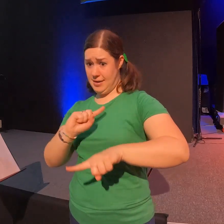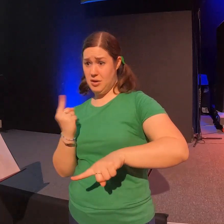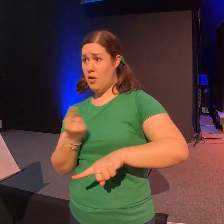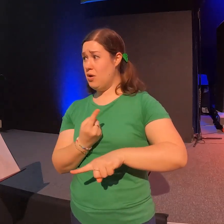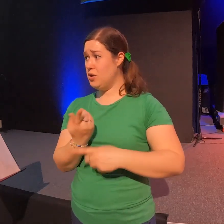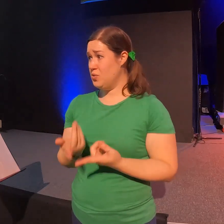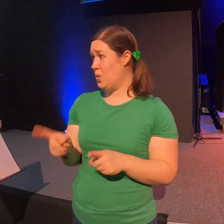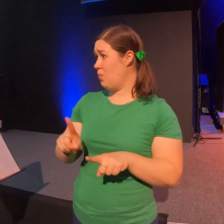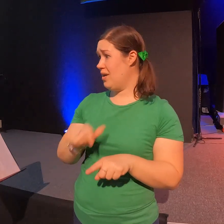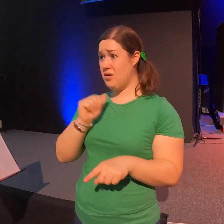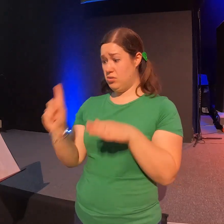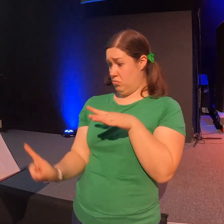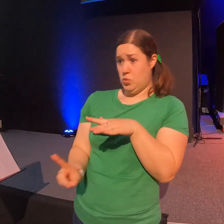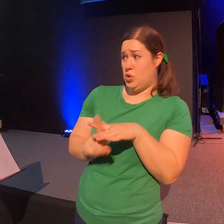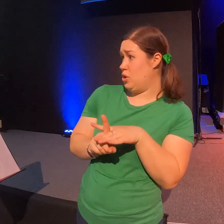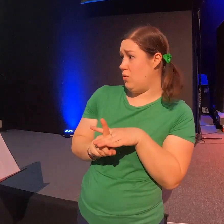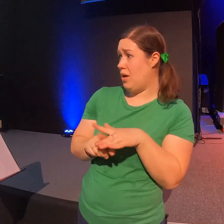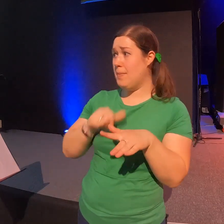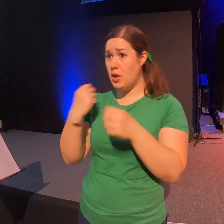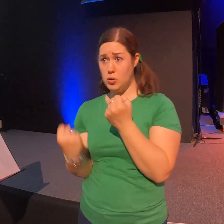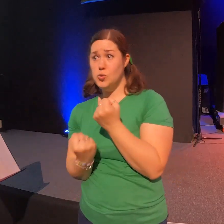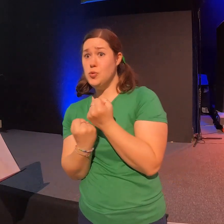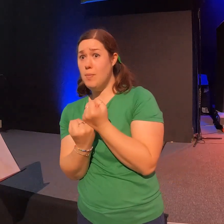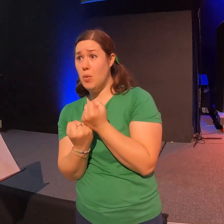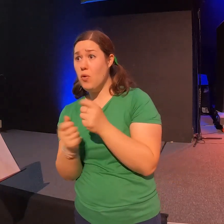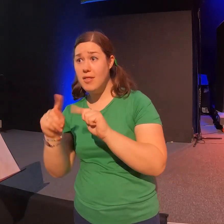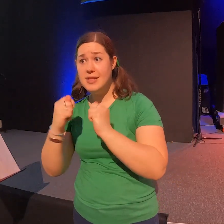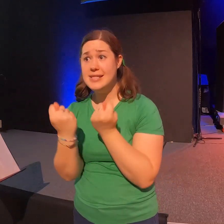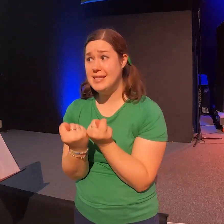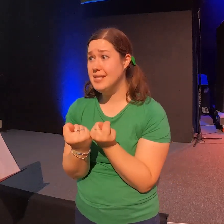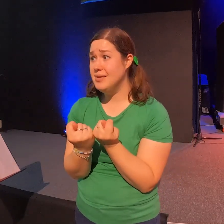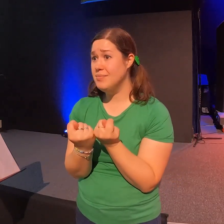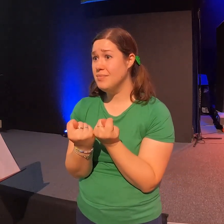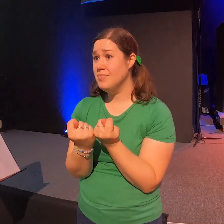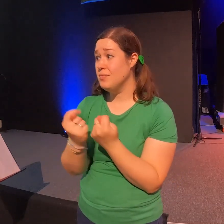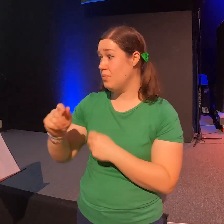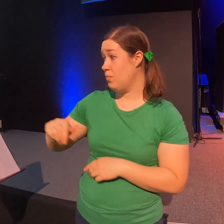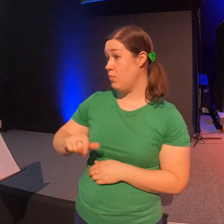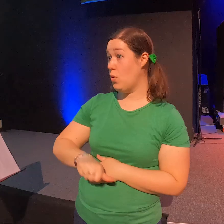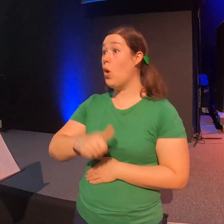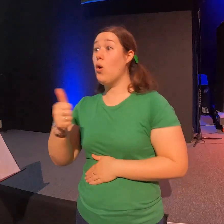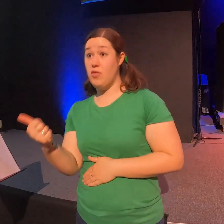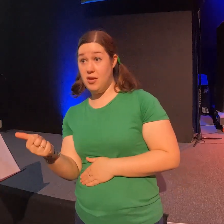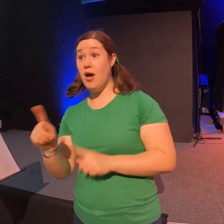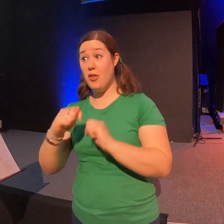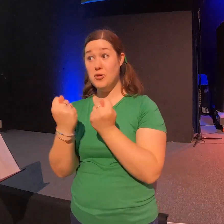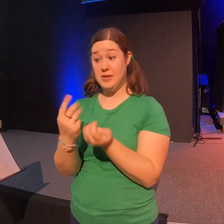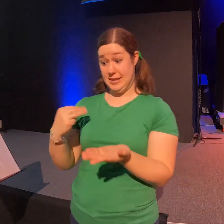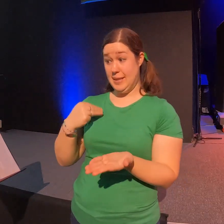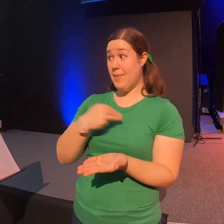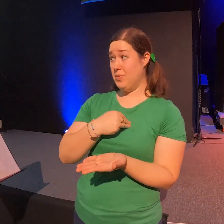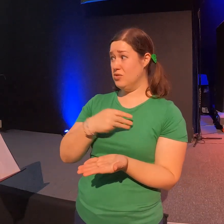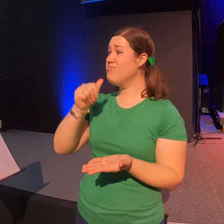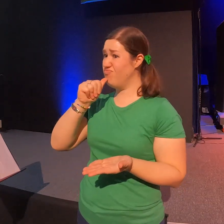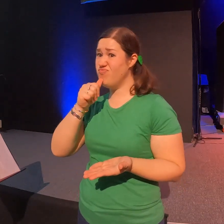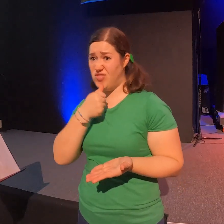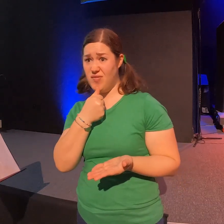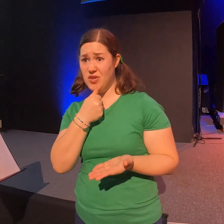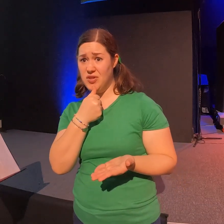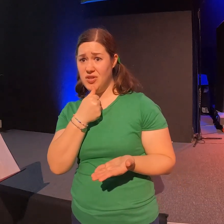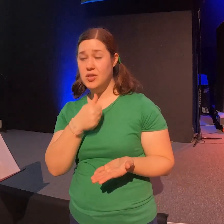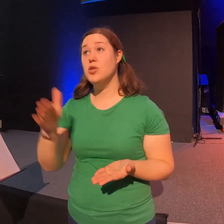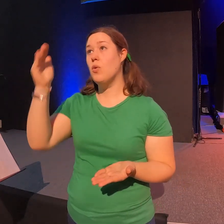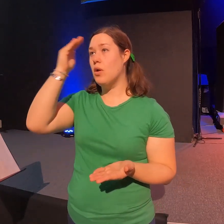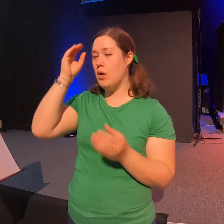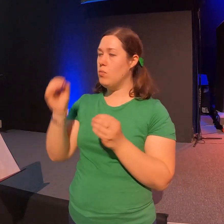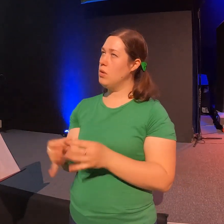only do we suffer, but the team suffers. We're part of a team. You know, I know a lot of parents who are